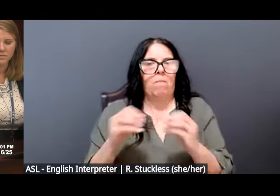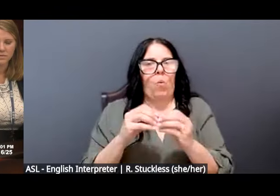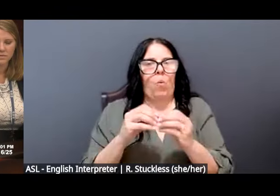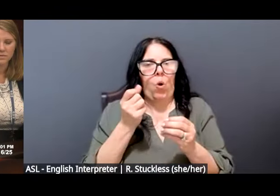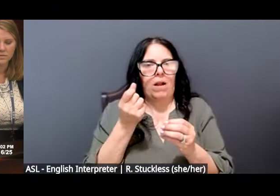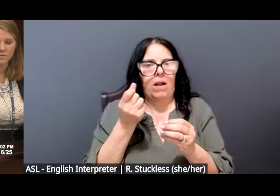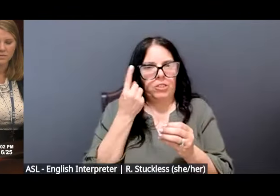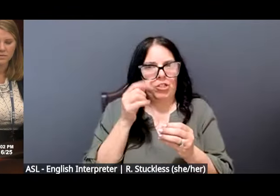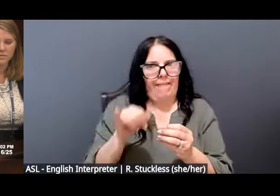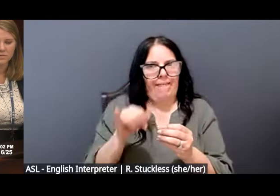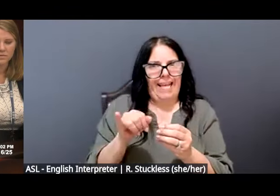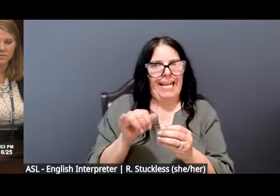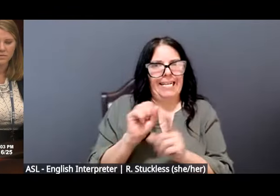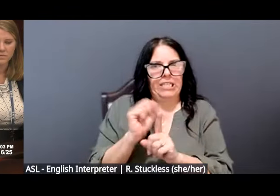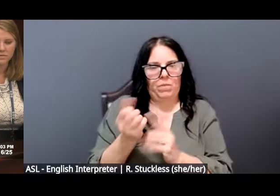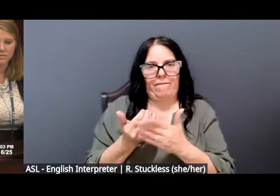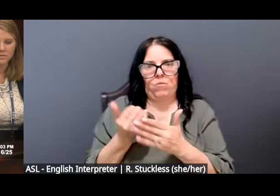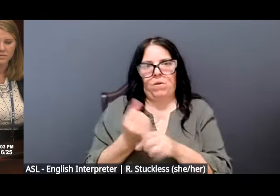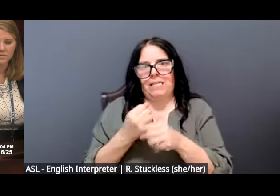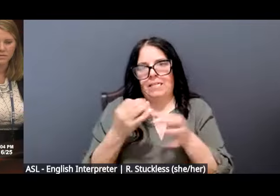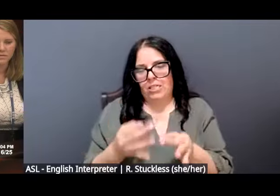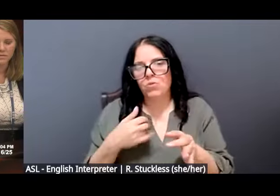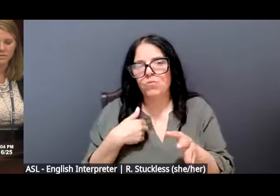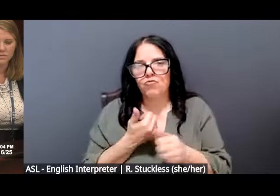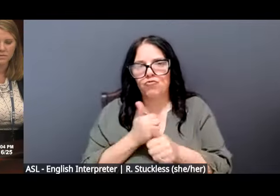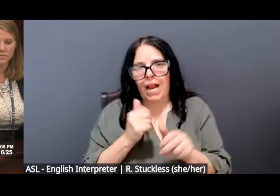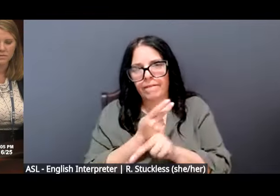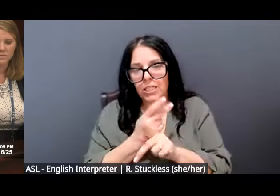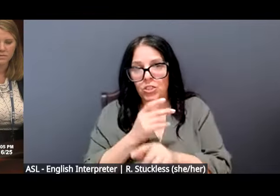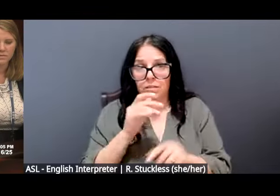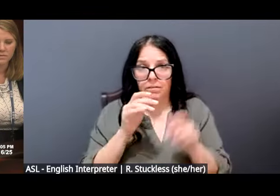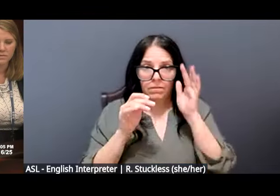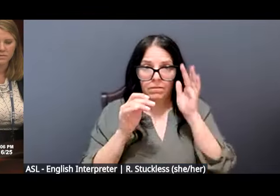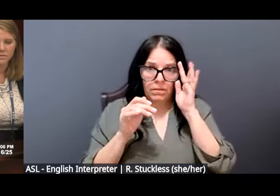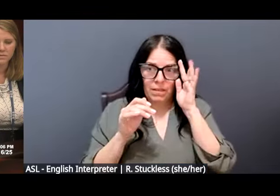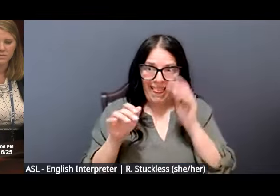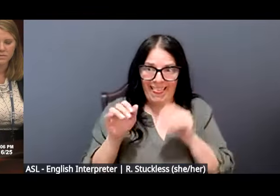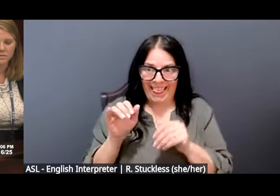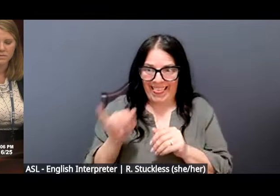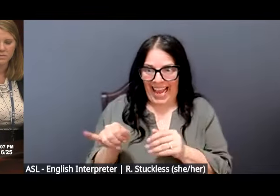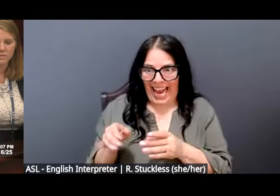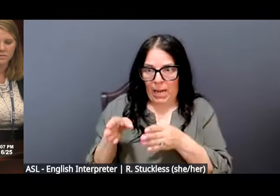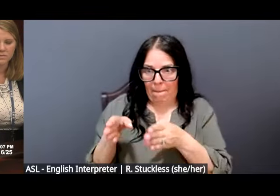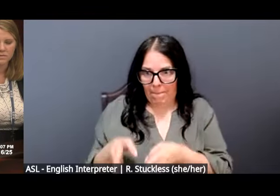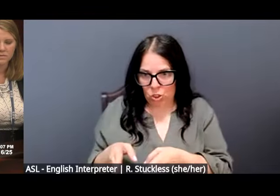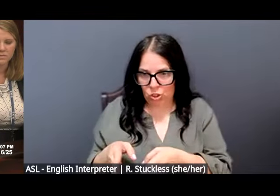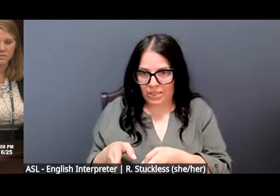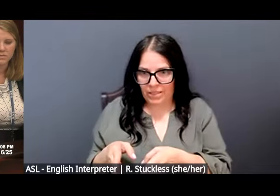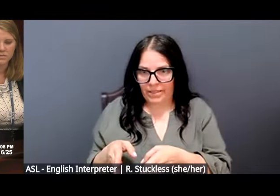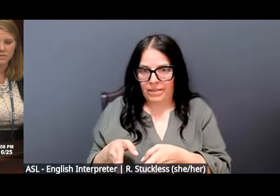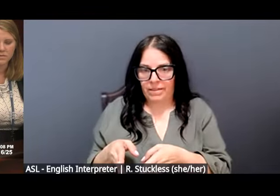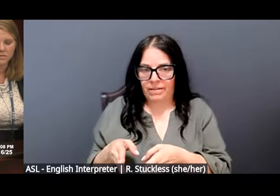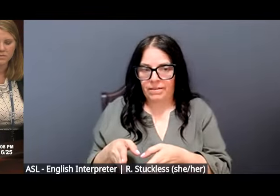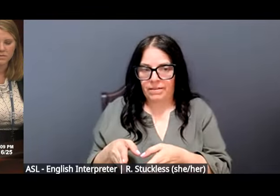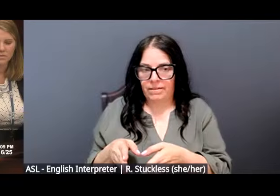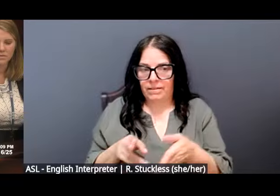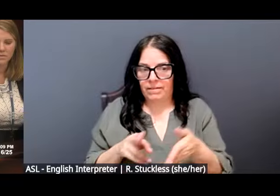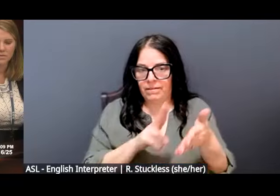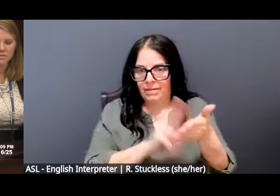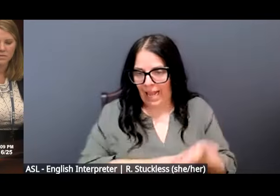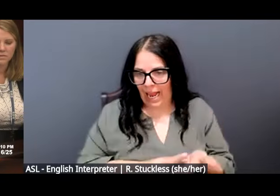more information on whether this was this individual that actually signed these and the license signature isn't the most